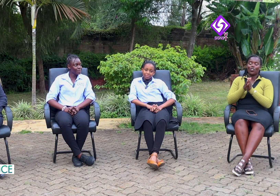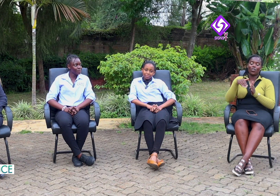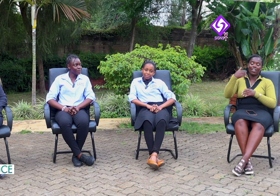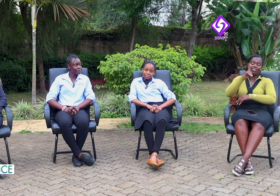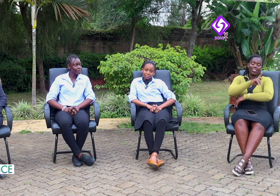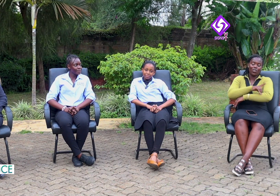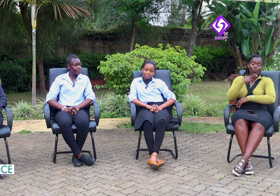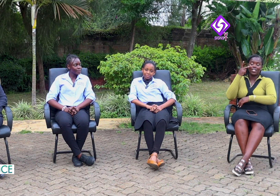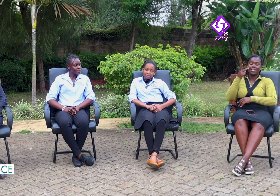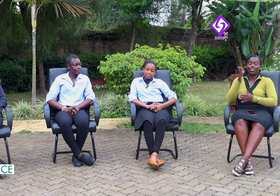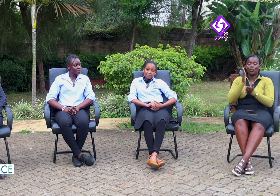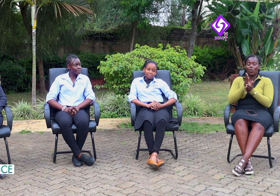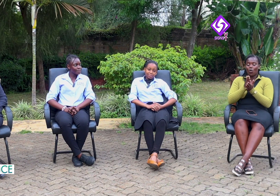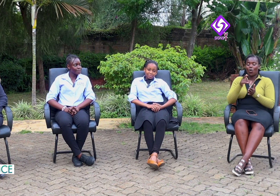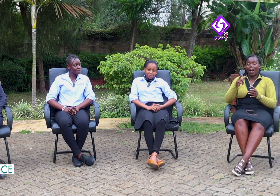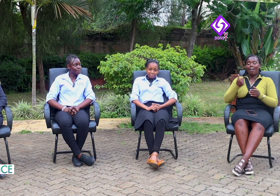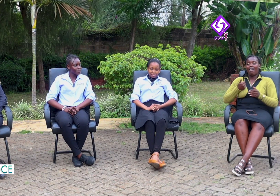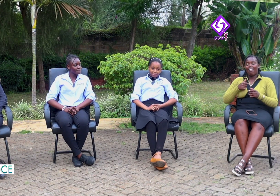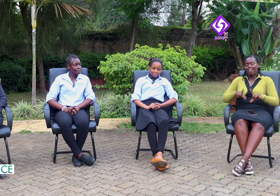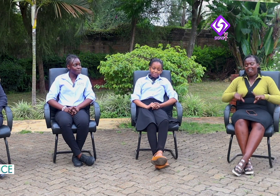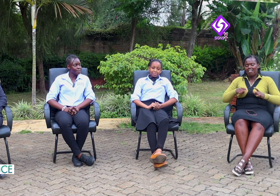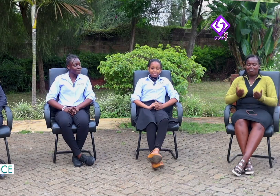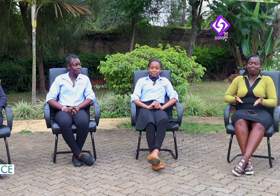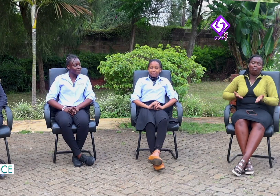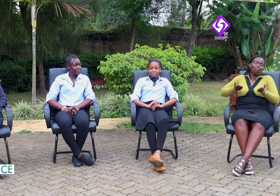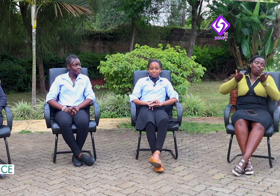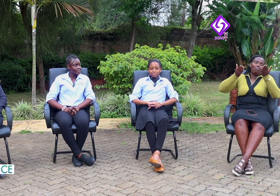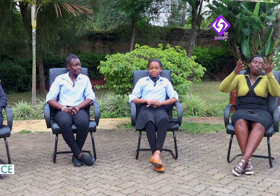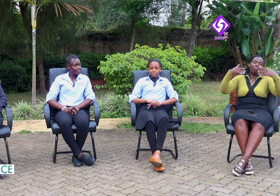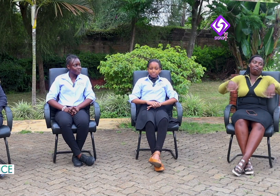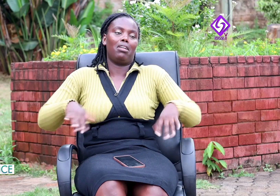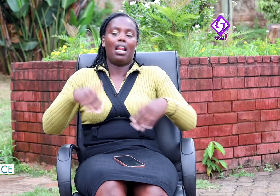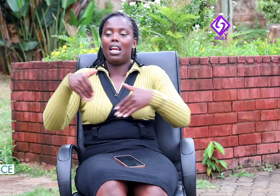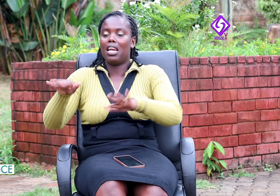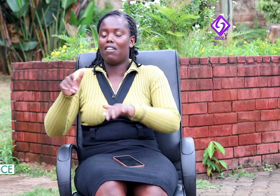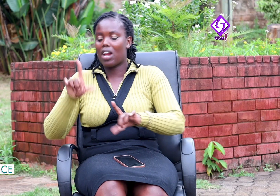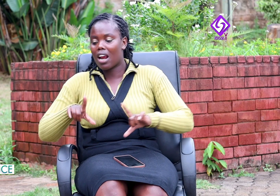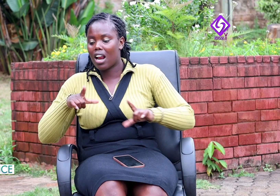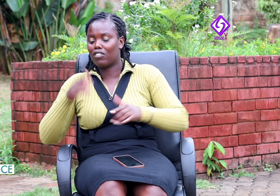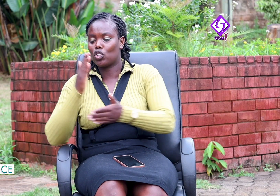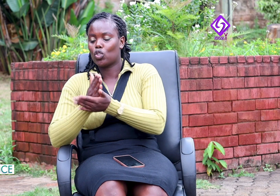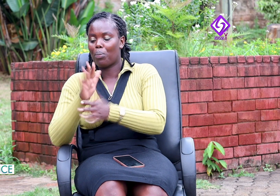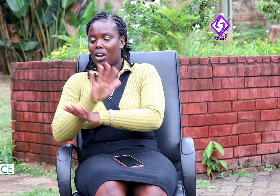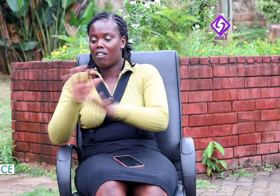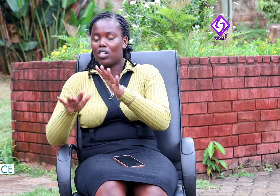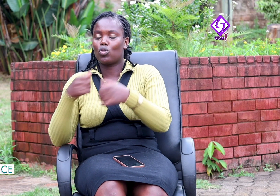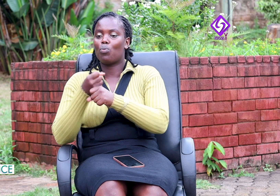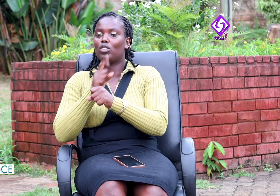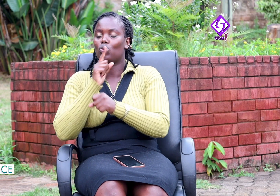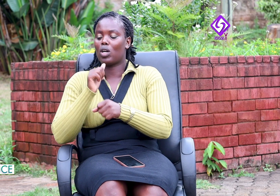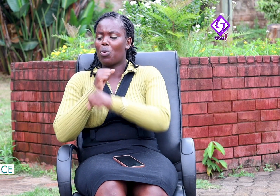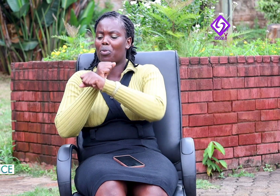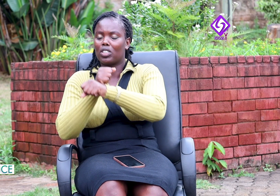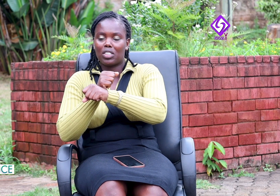Wow. Yes, we have seen every day a girl child has always been left behind. And